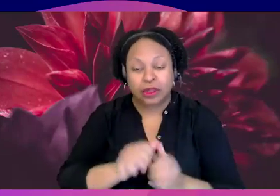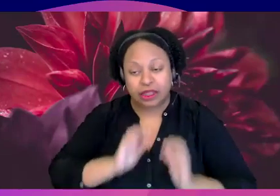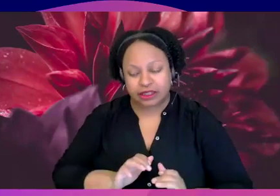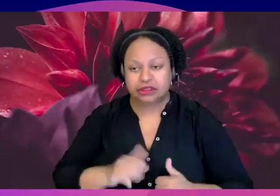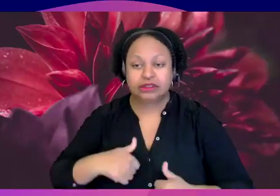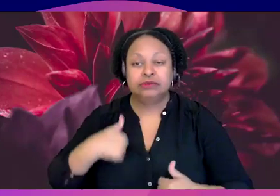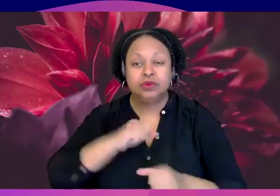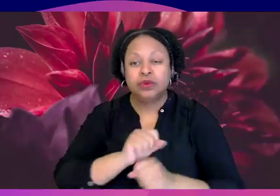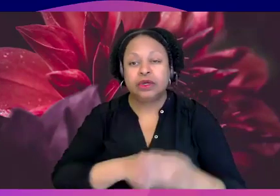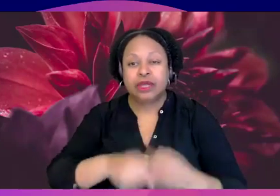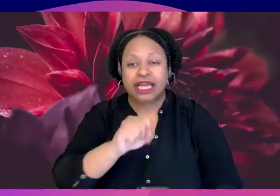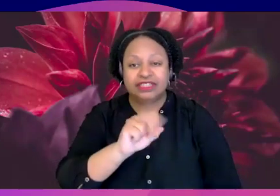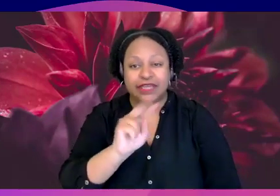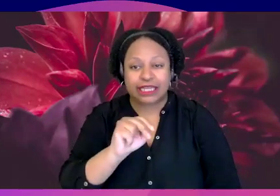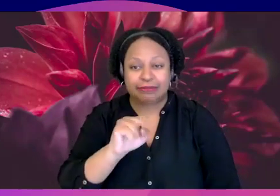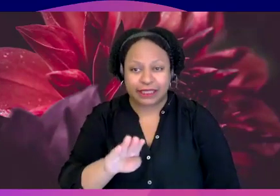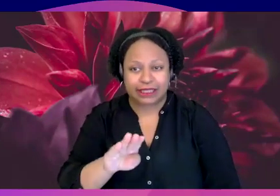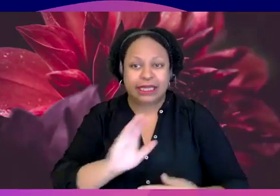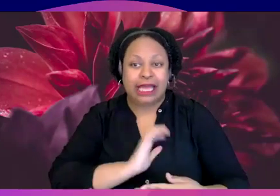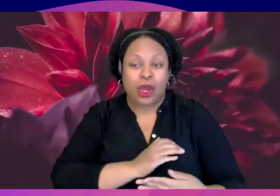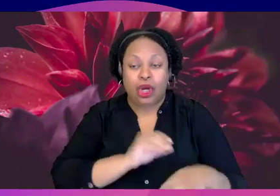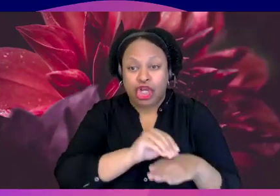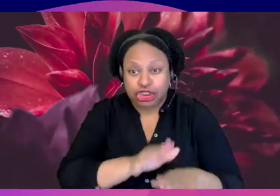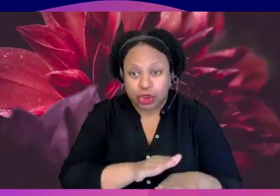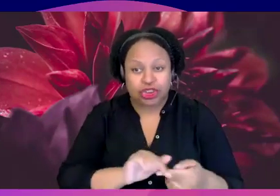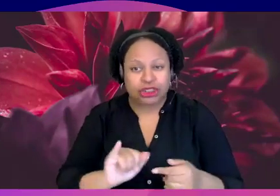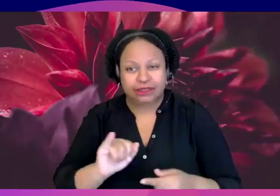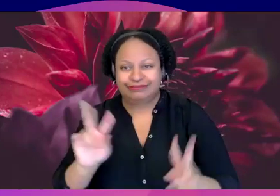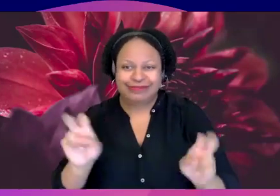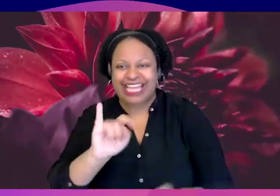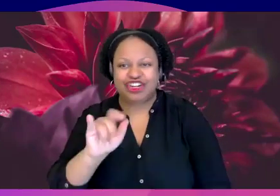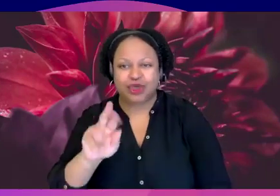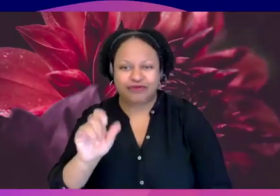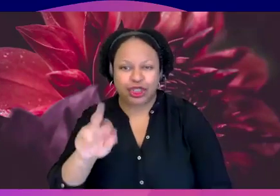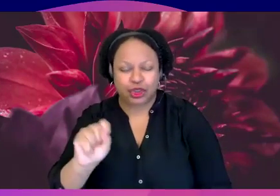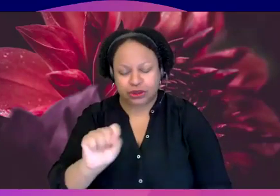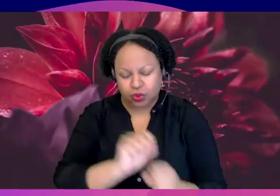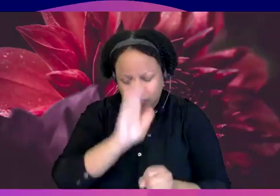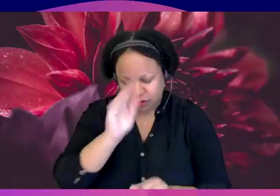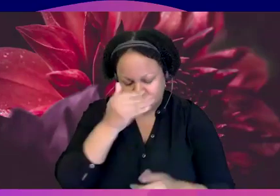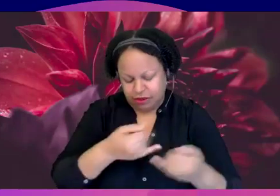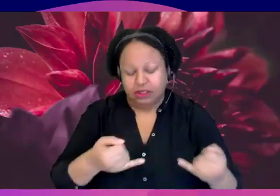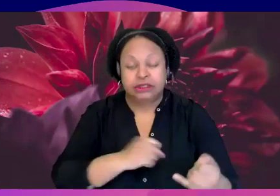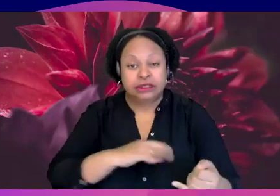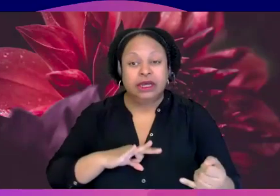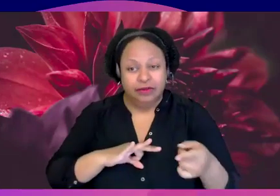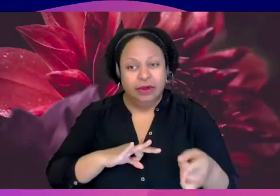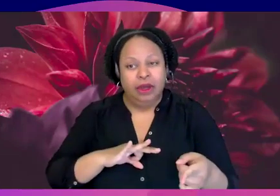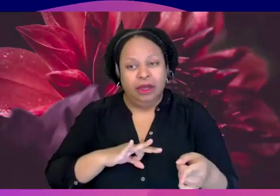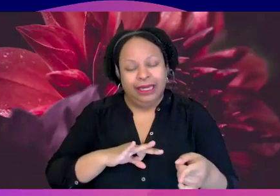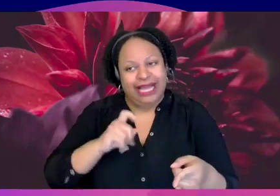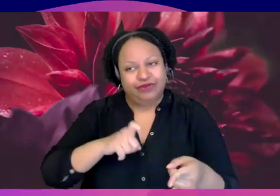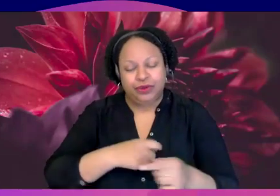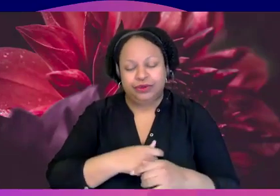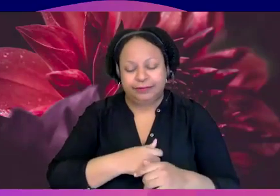counselors and interveners are bound by confidentiality. There's very little to sometimes nothing